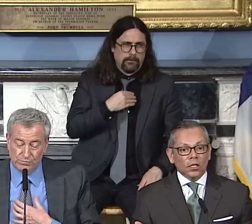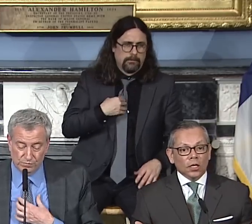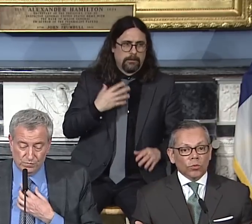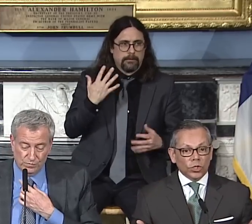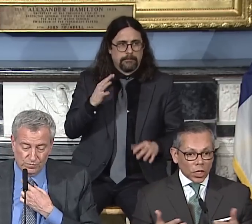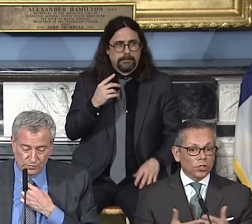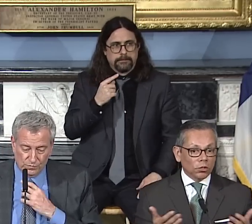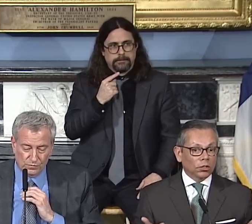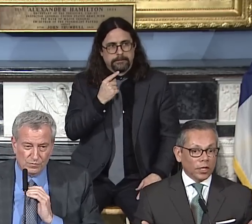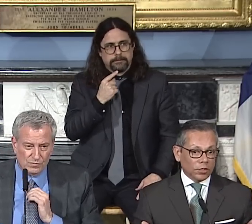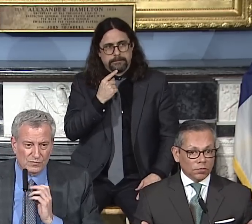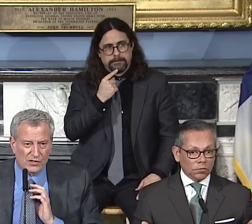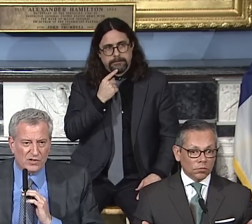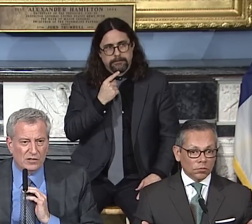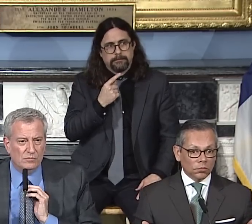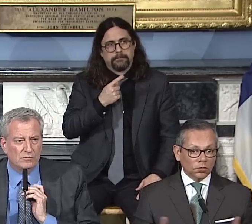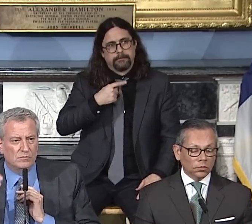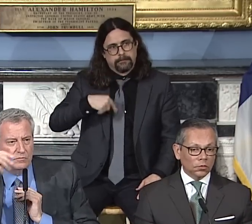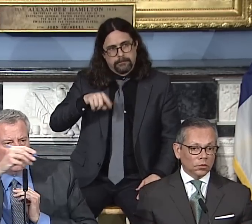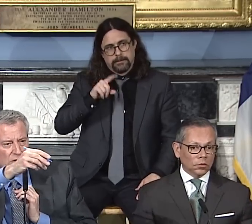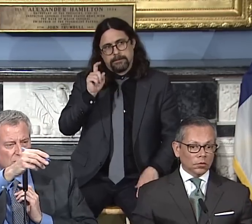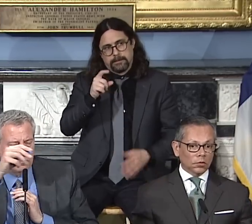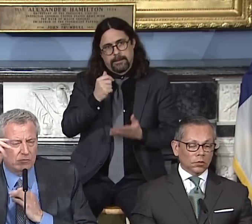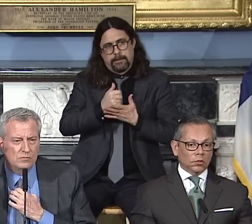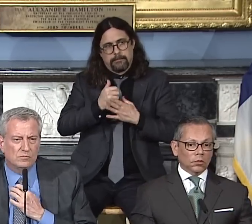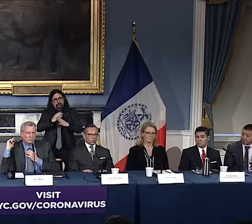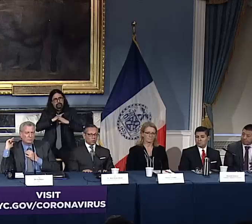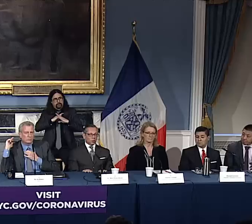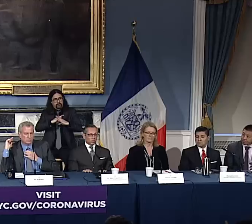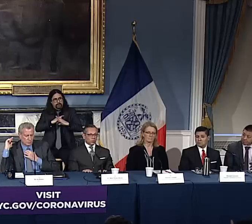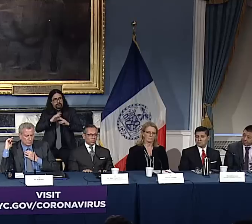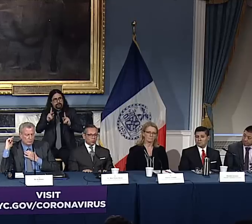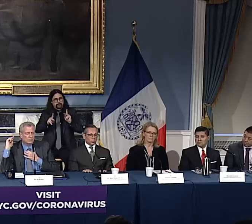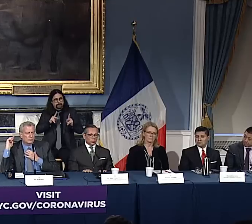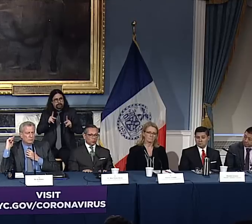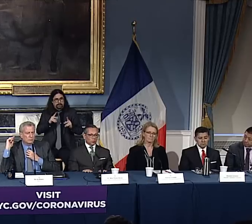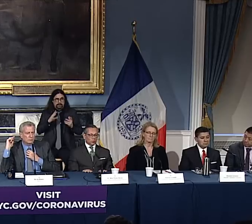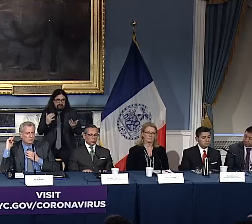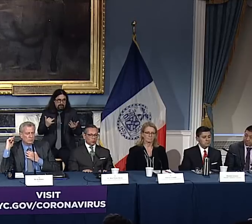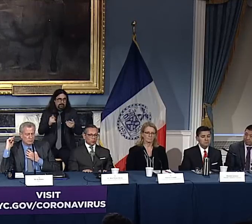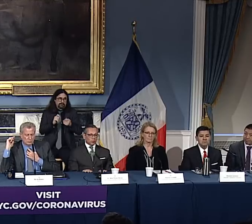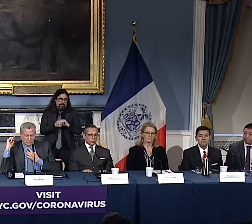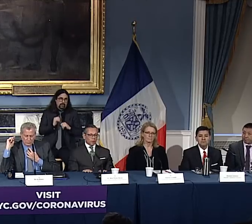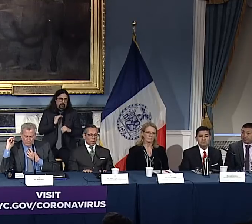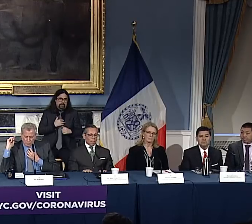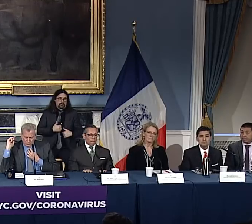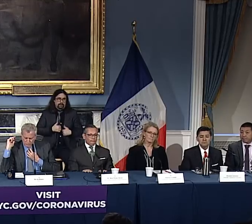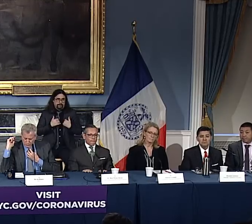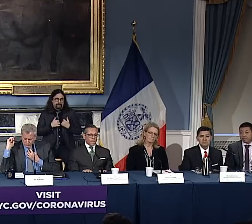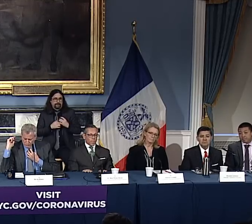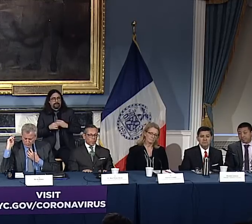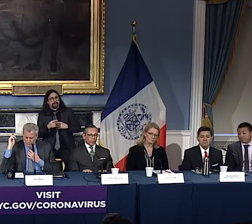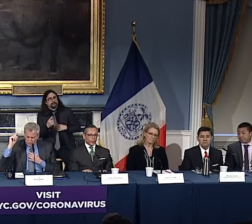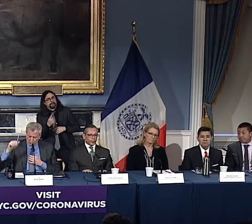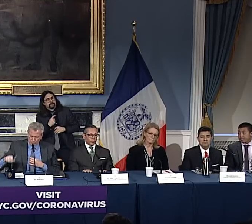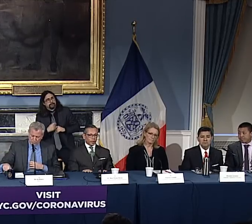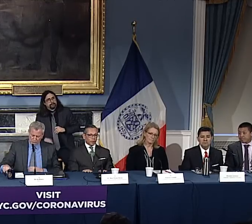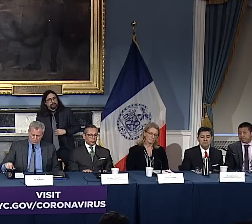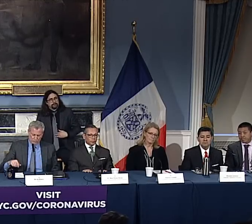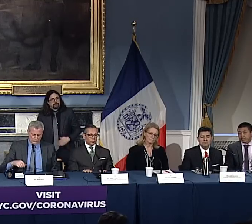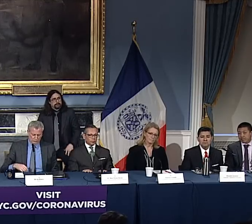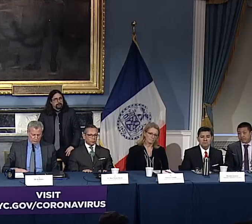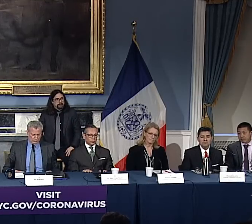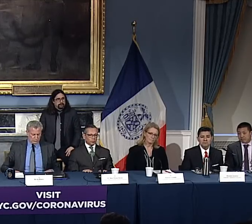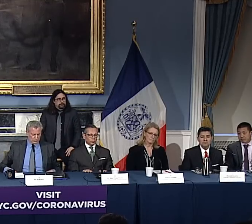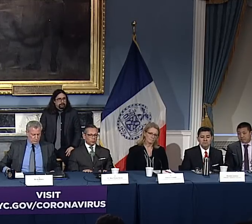frankly, we're changing their lives. That's right. This is actually for Chancellor Carranza. So I had asked last week about a lot of the external